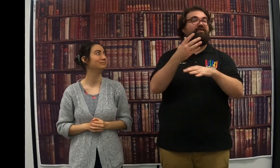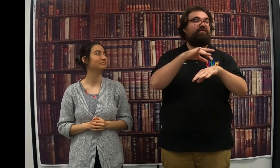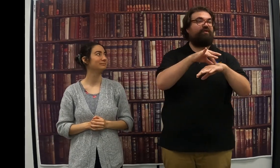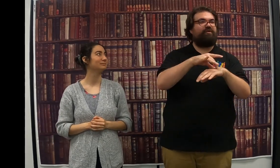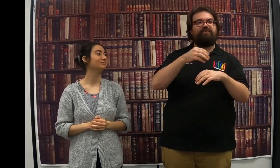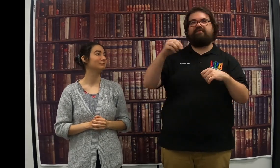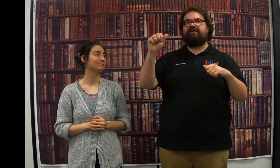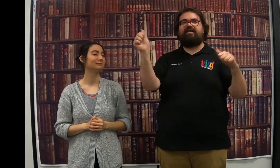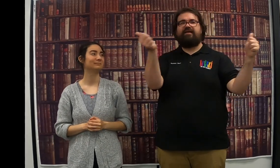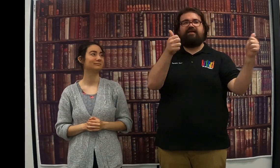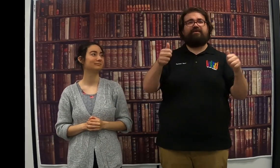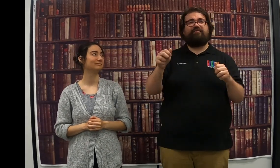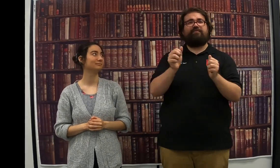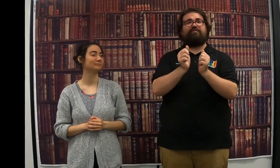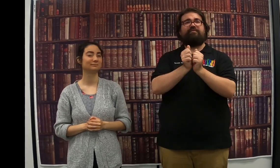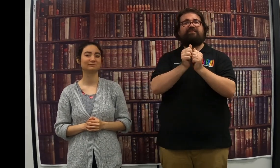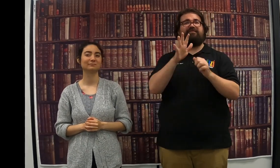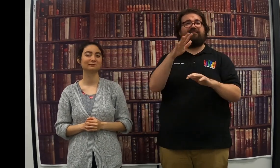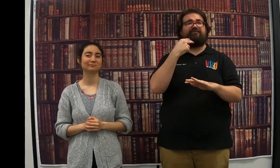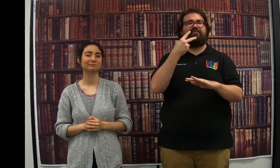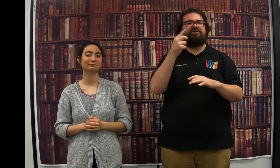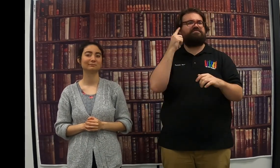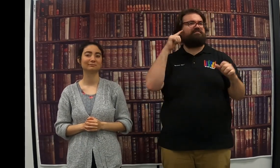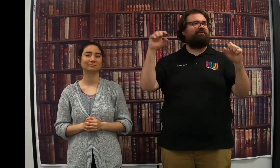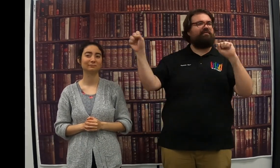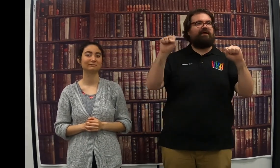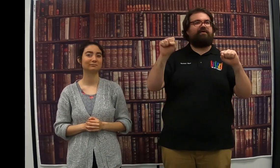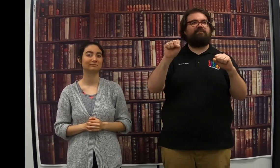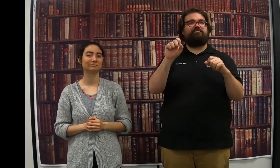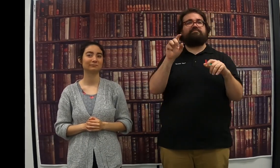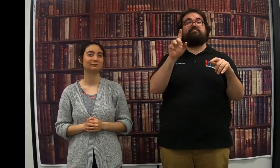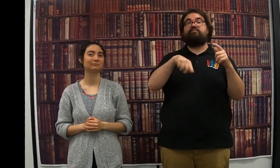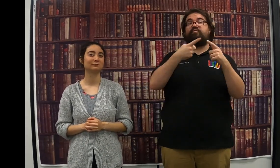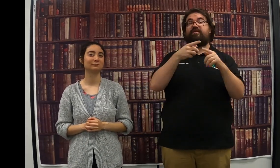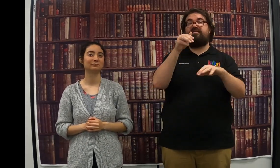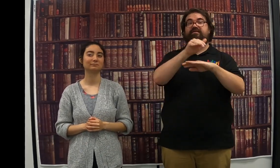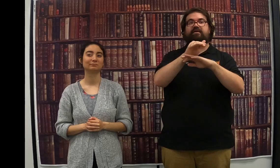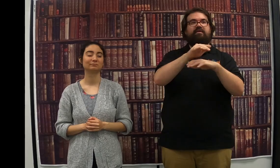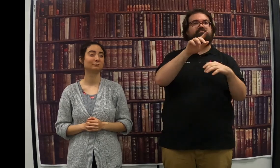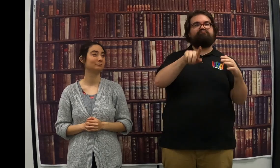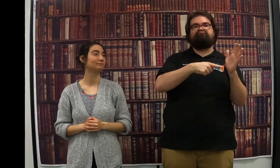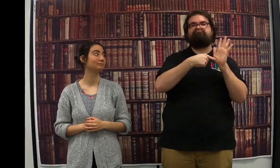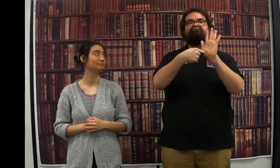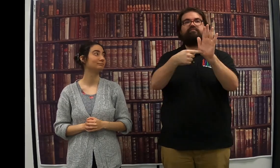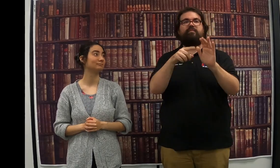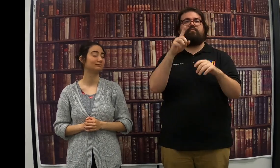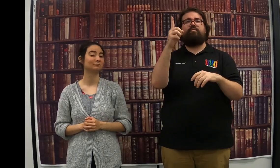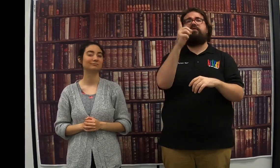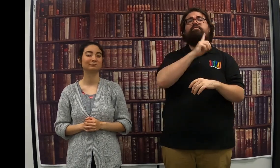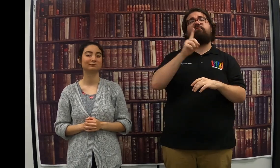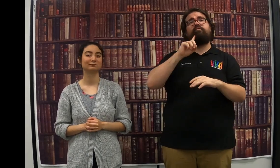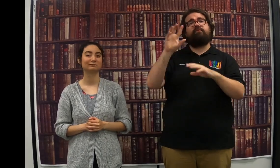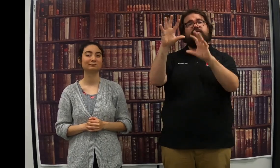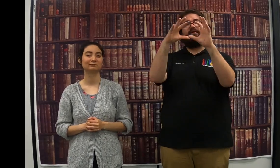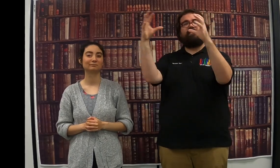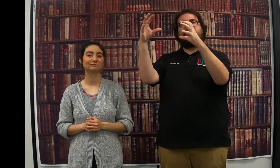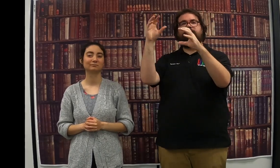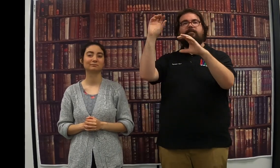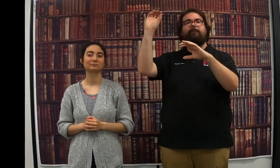All the earth and air with thy voice is loud, as when the night is bare from one lonely cloud, the moon